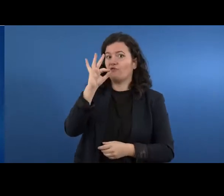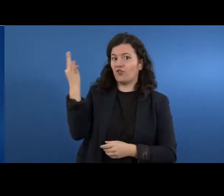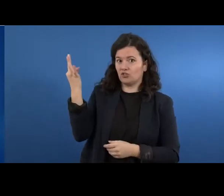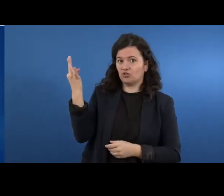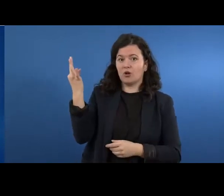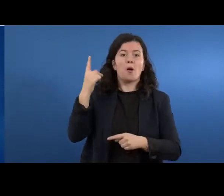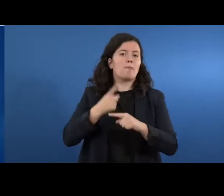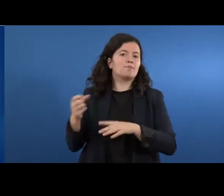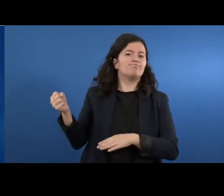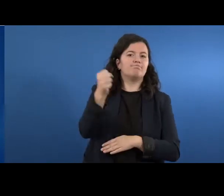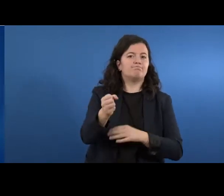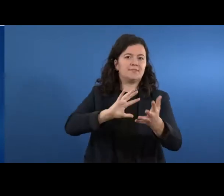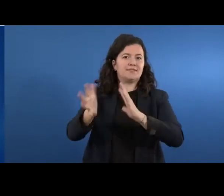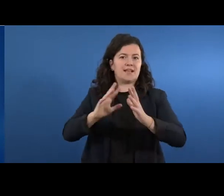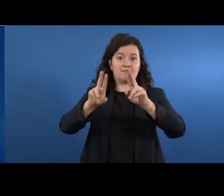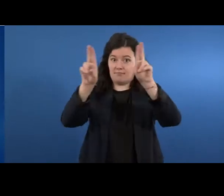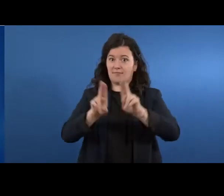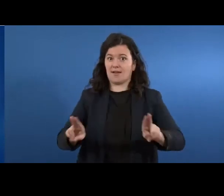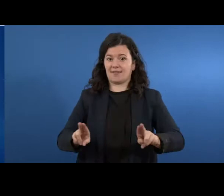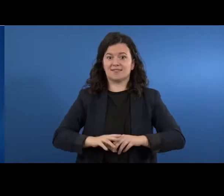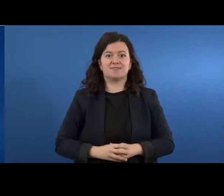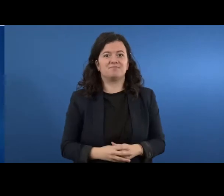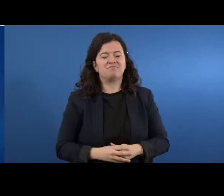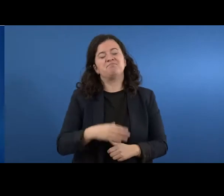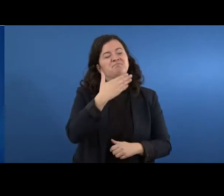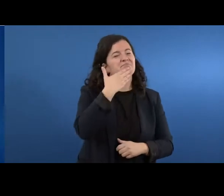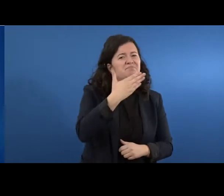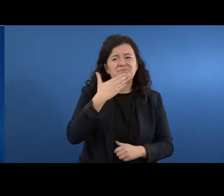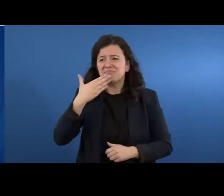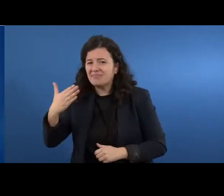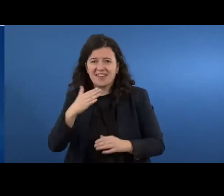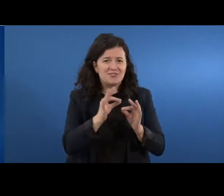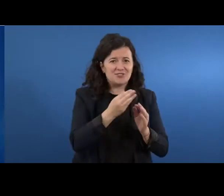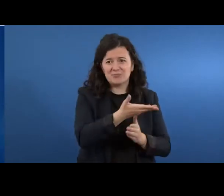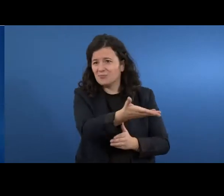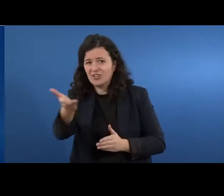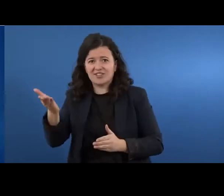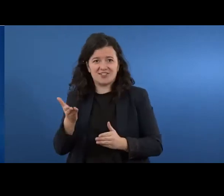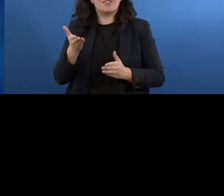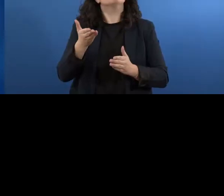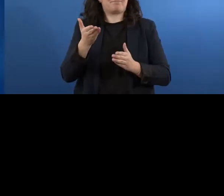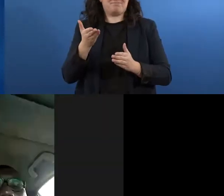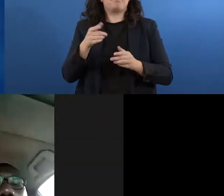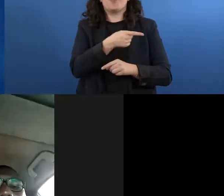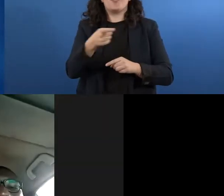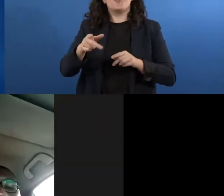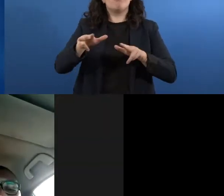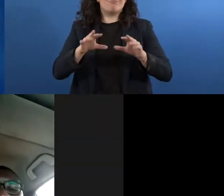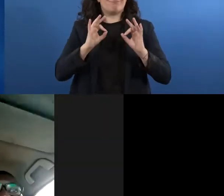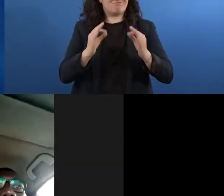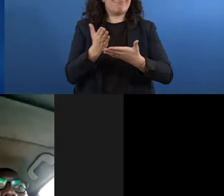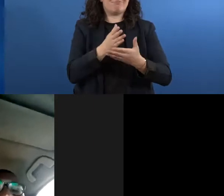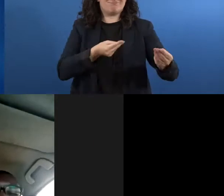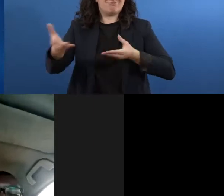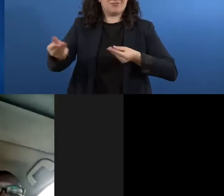language interpreters. And thanks to all of our interpreters for helping us to make this session possible. This morning, we're